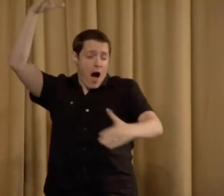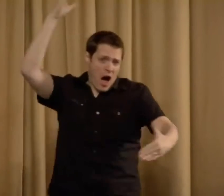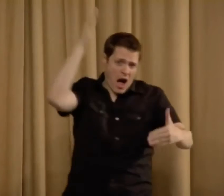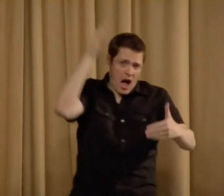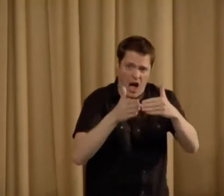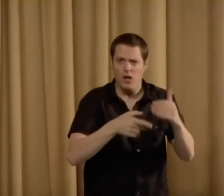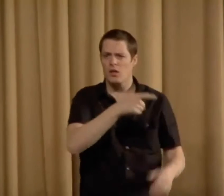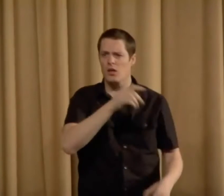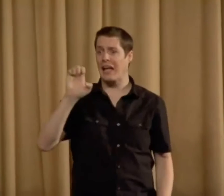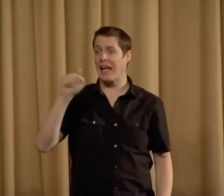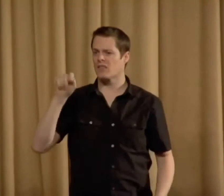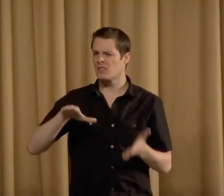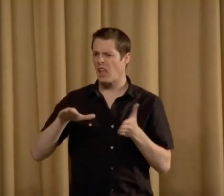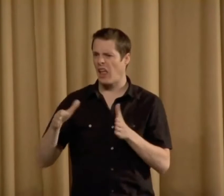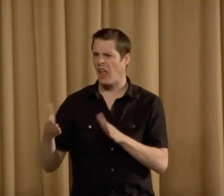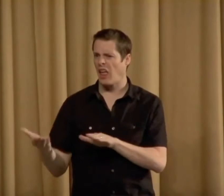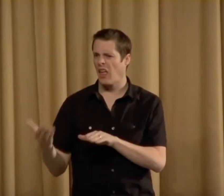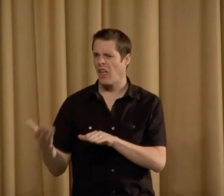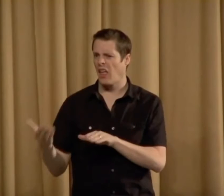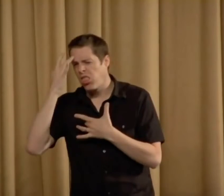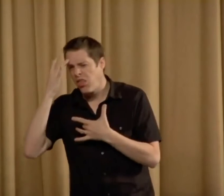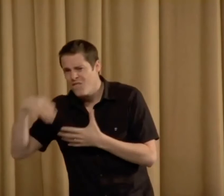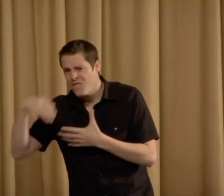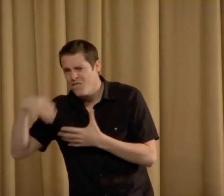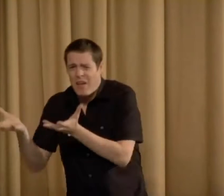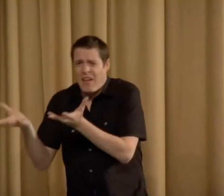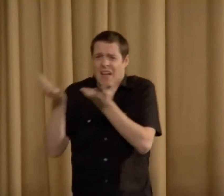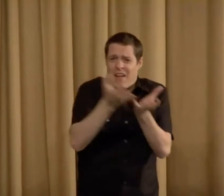go on a bicycle and it flies, and E.T. is going to die, and he's very sick.